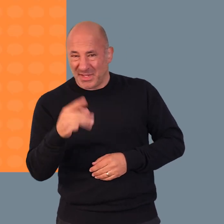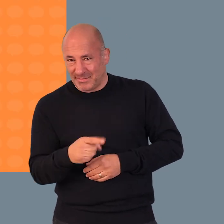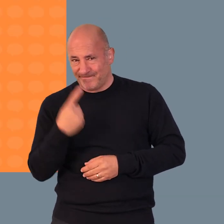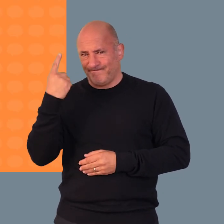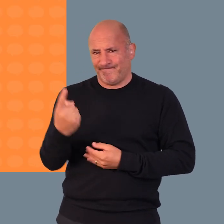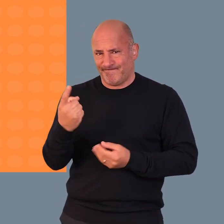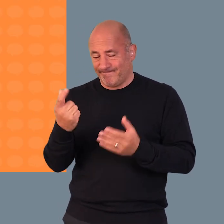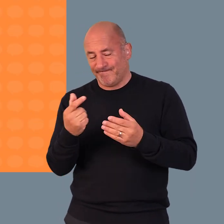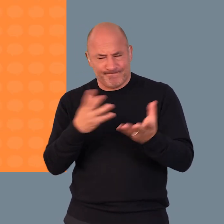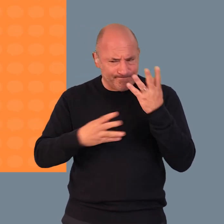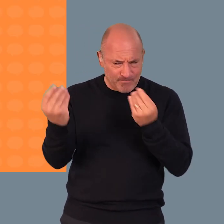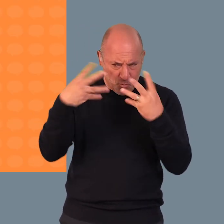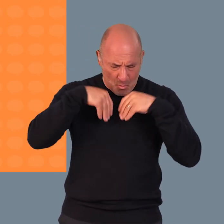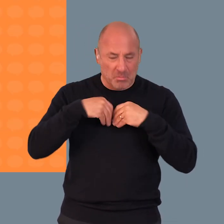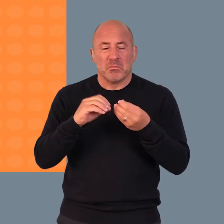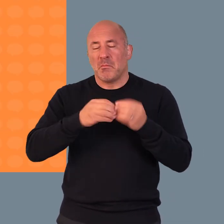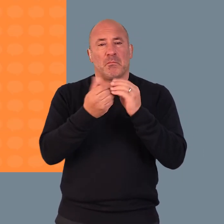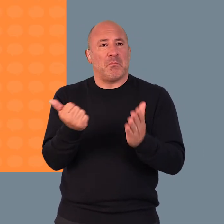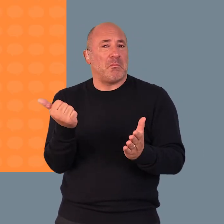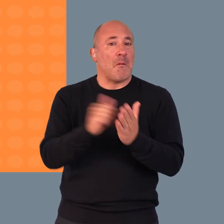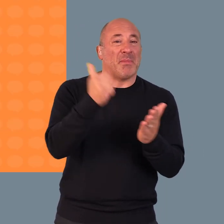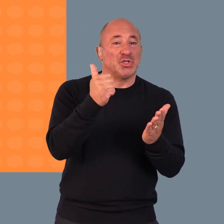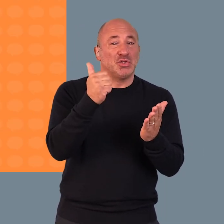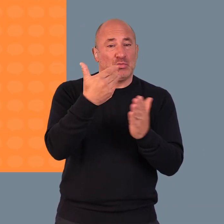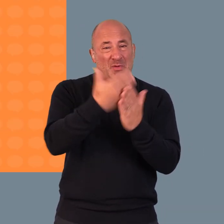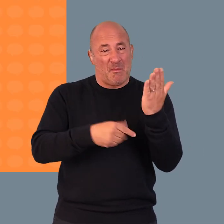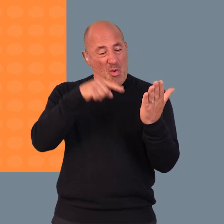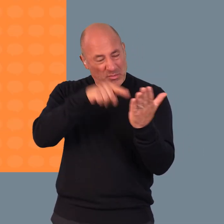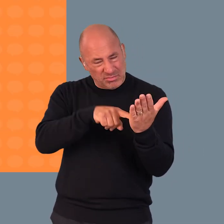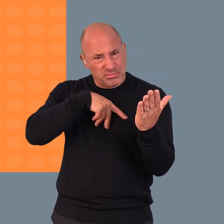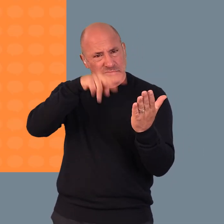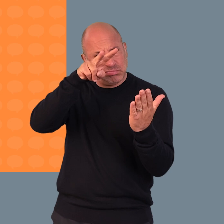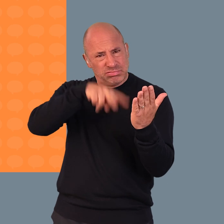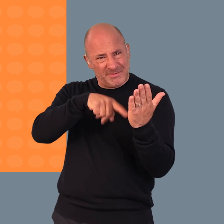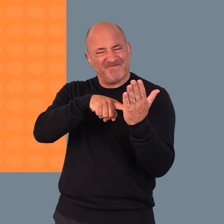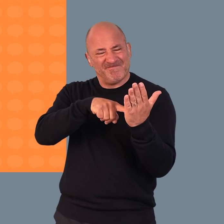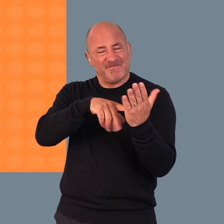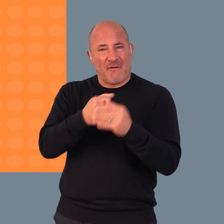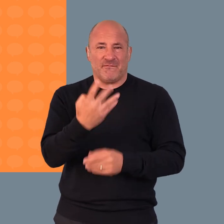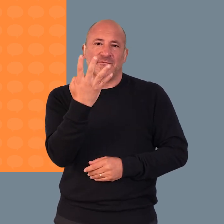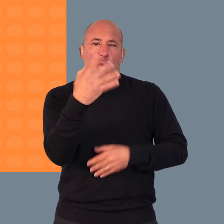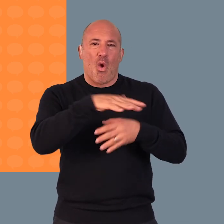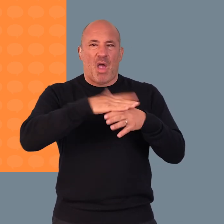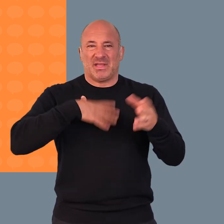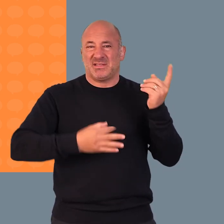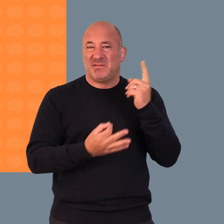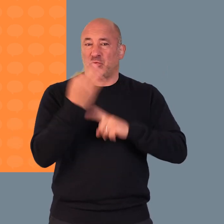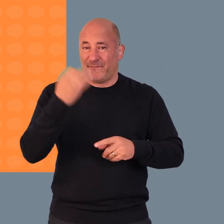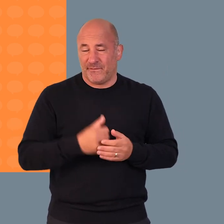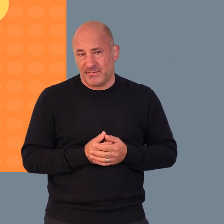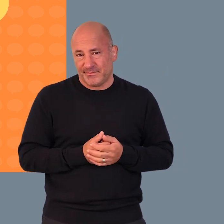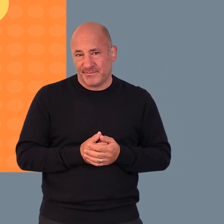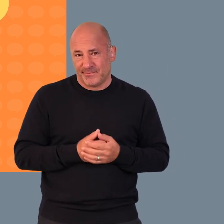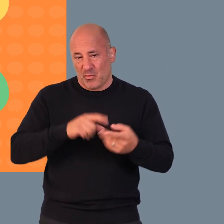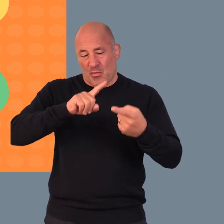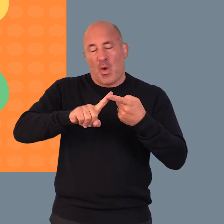In September 2023, Reverend Denny published what he'd heard. The report told us that we needed to improve in